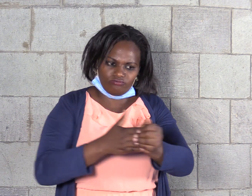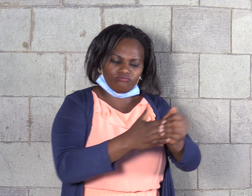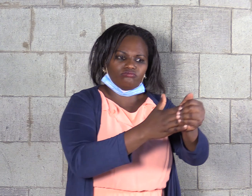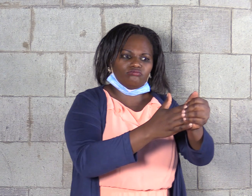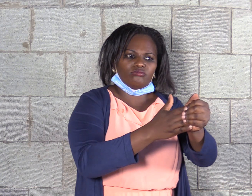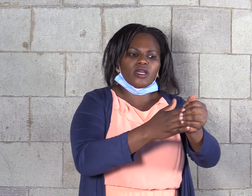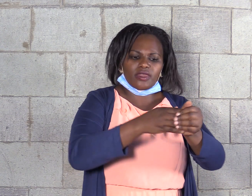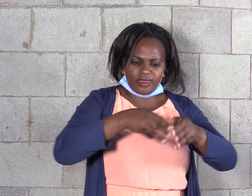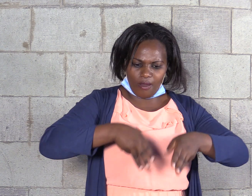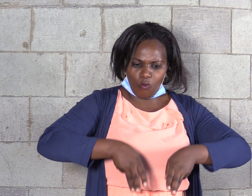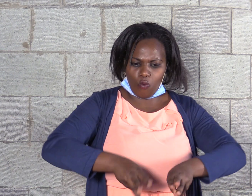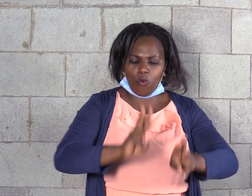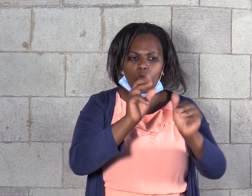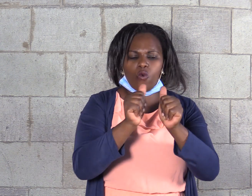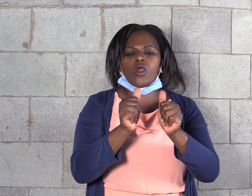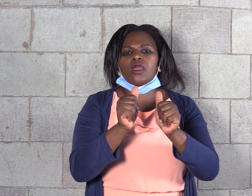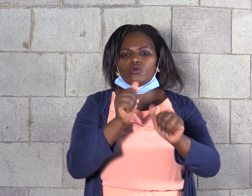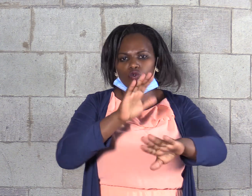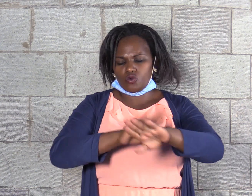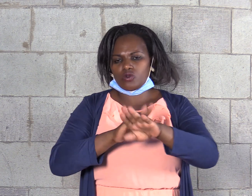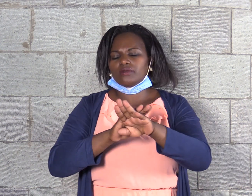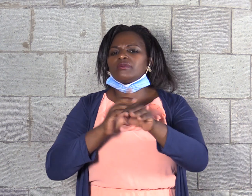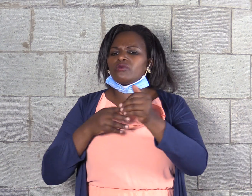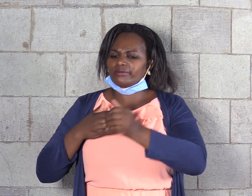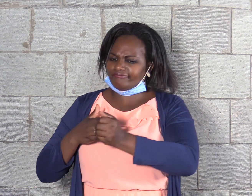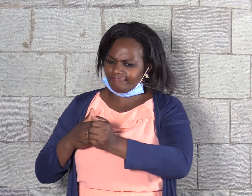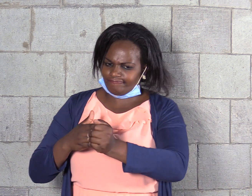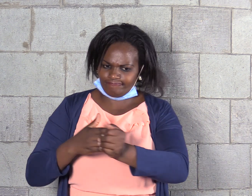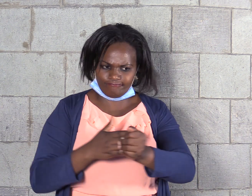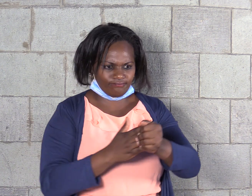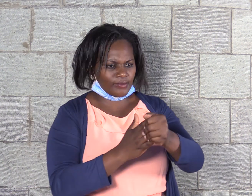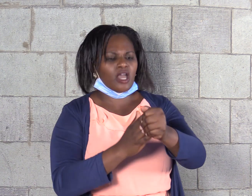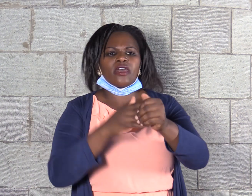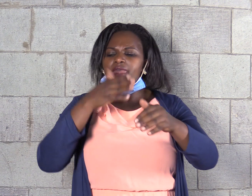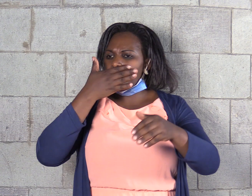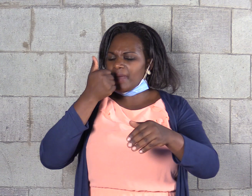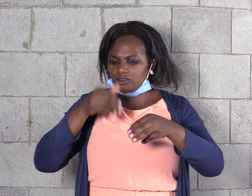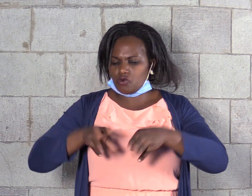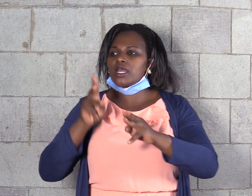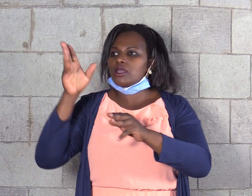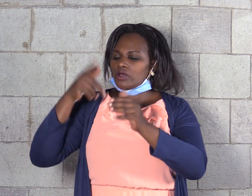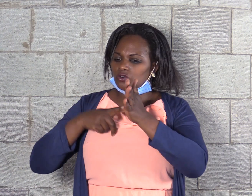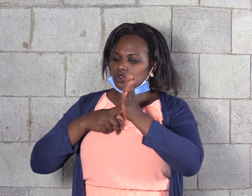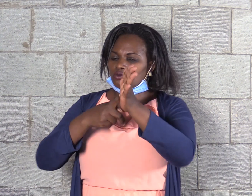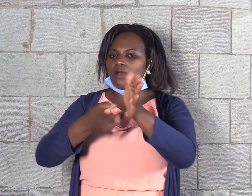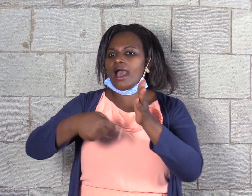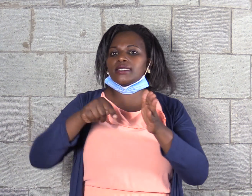right paths. He will guide us to the right ways. He will show us the directions that we need,